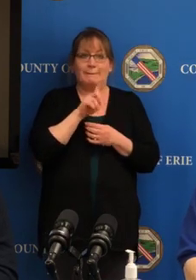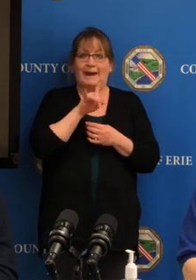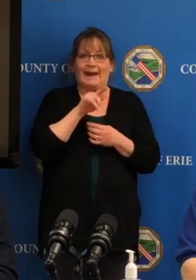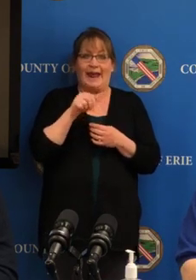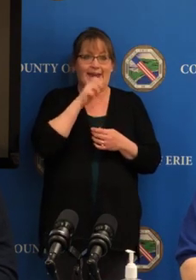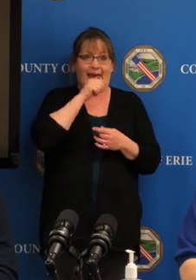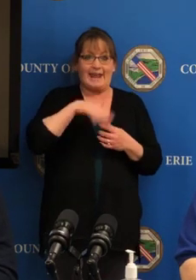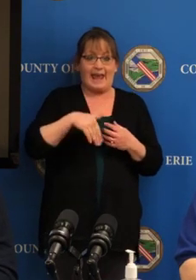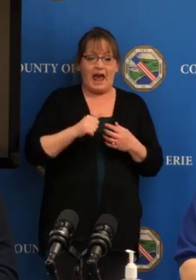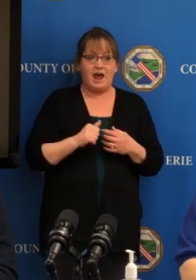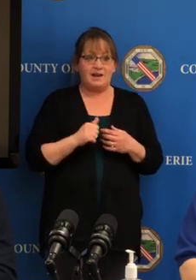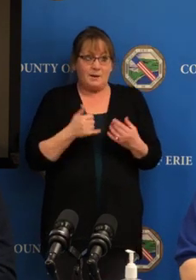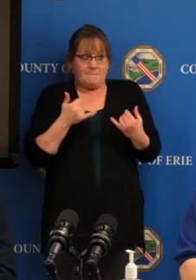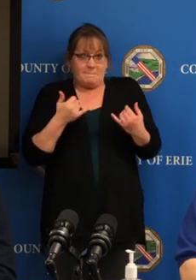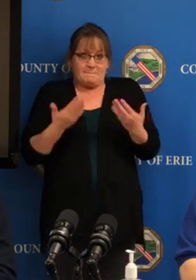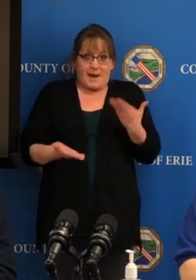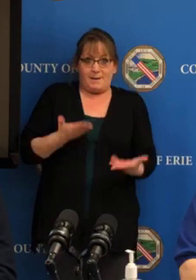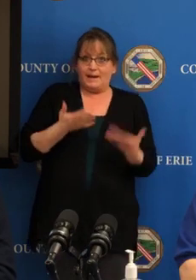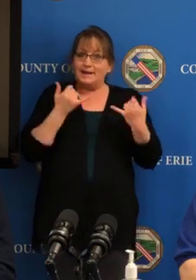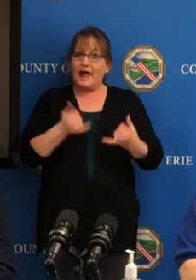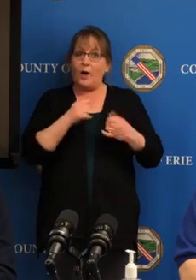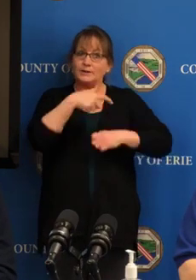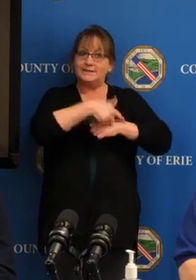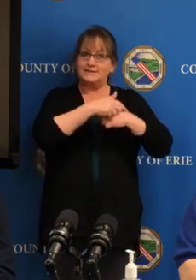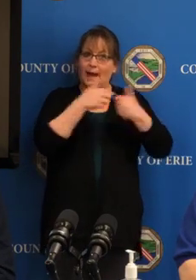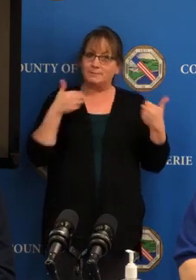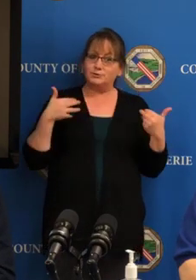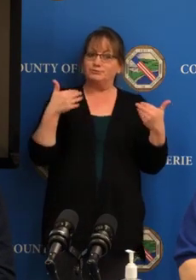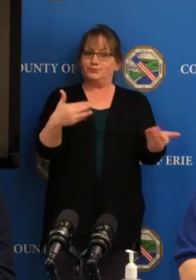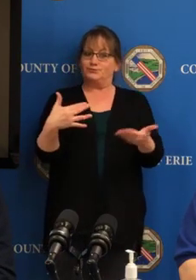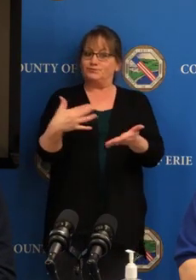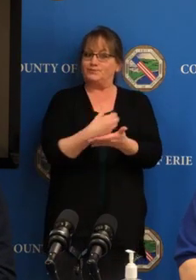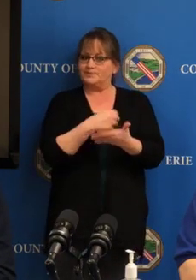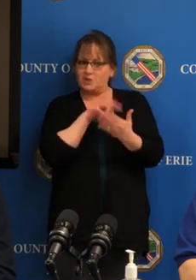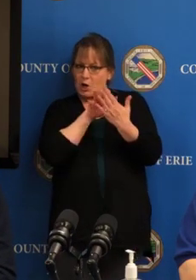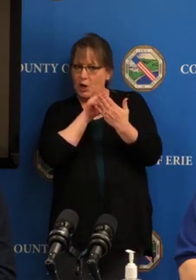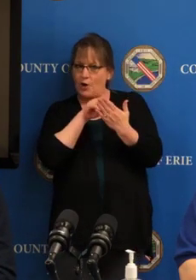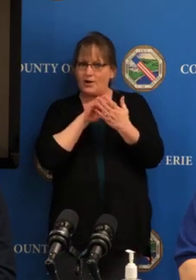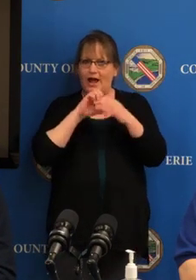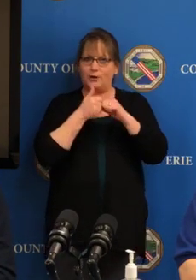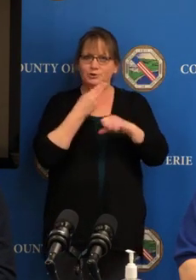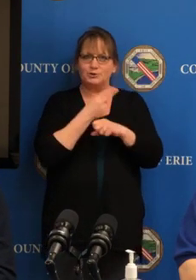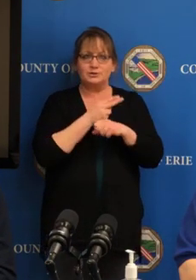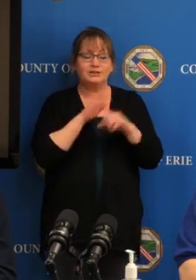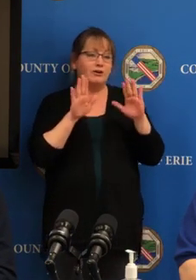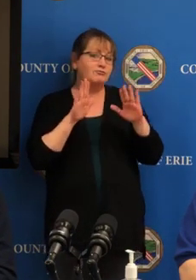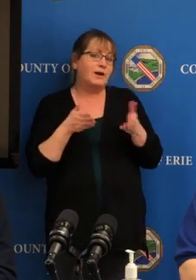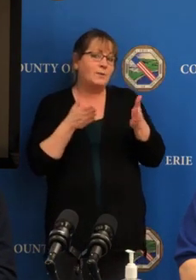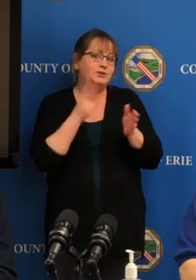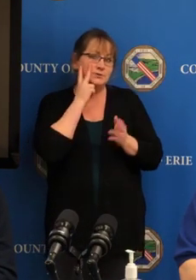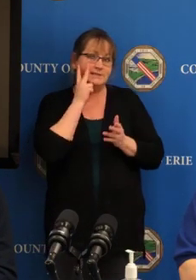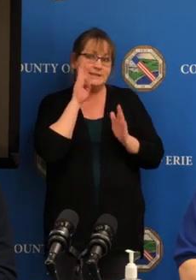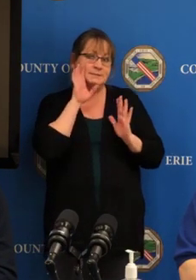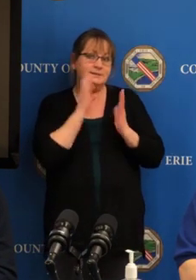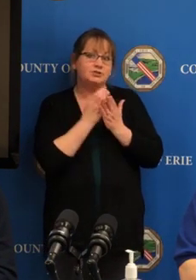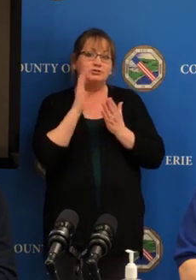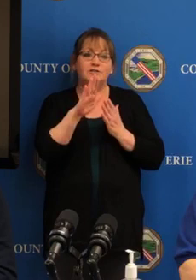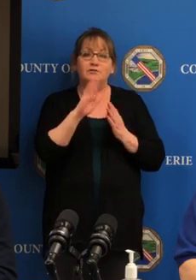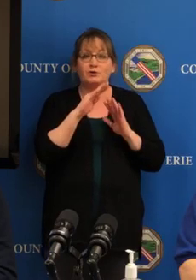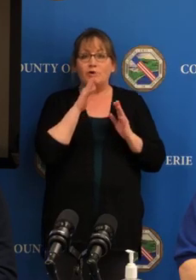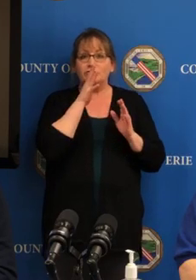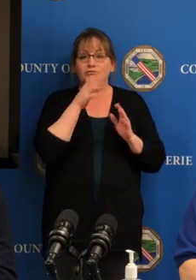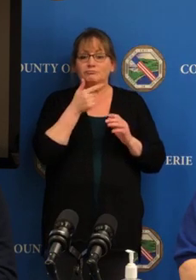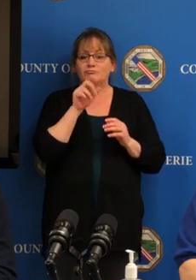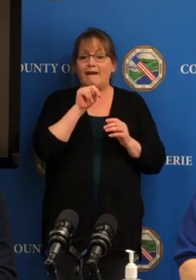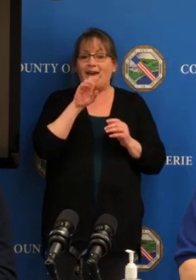this might be the opportunity for you to begin to learn about social media. It's a great way to see pictures of your grandkids and other people in your family and